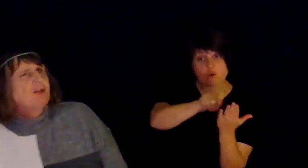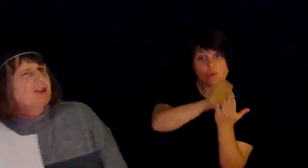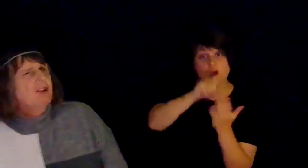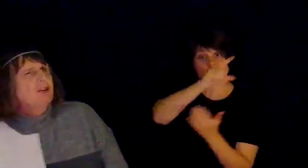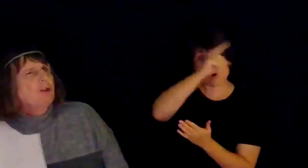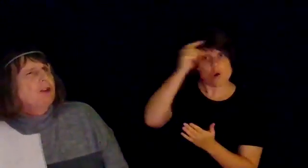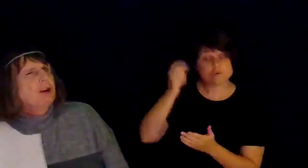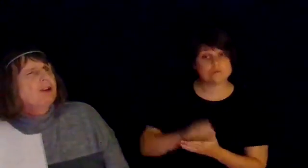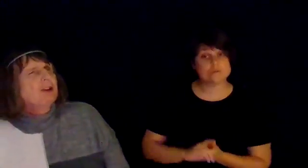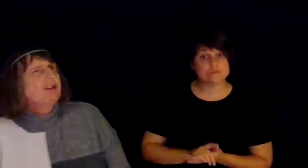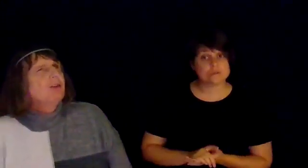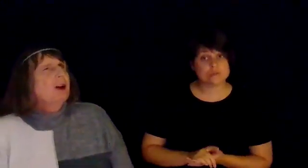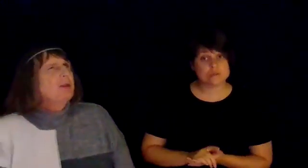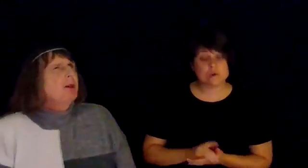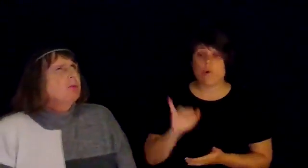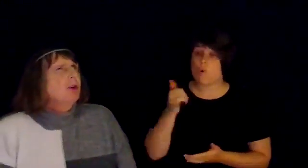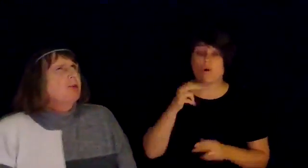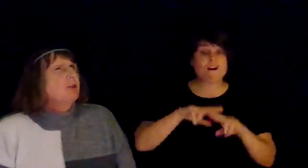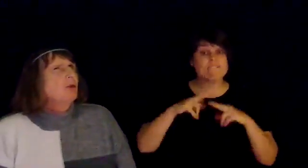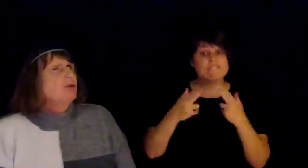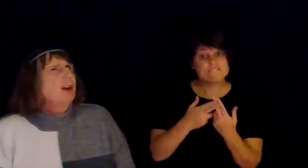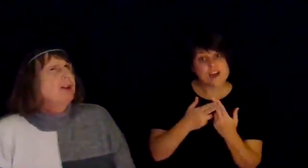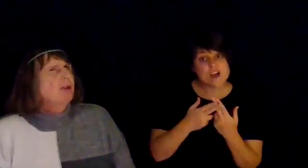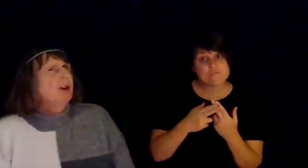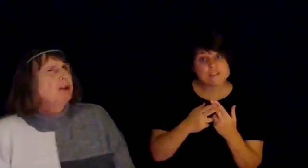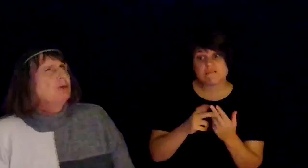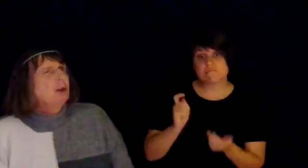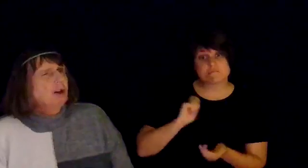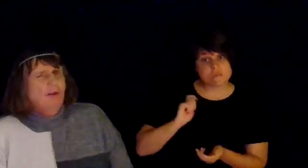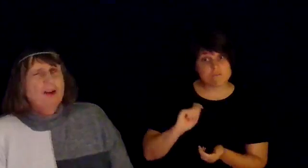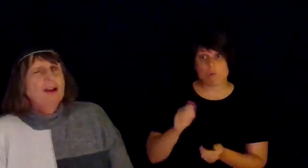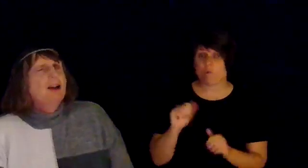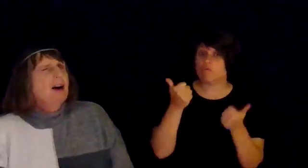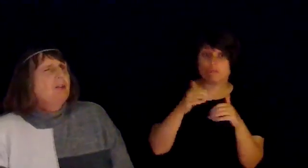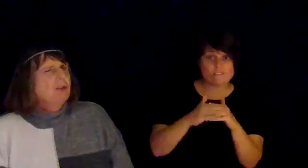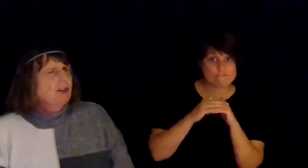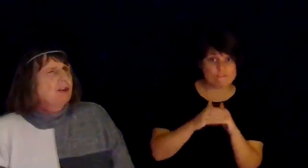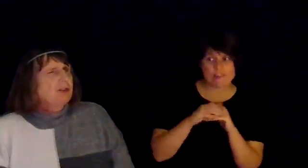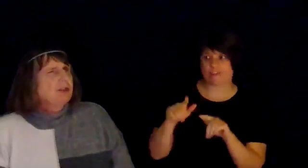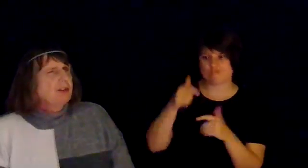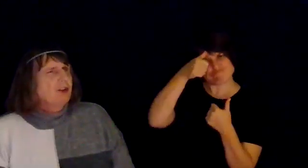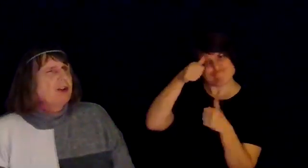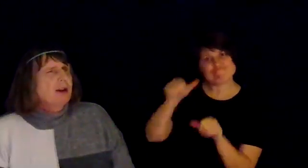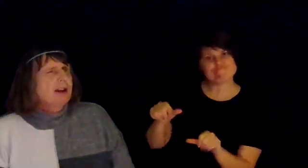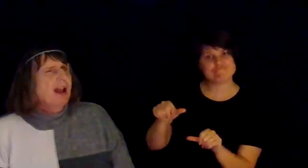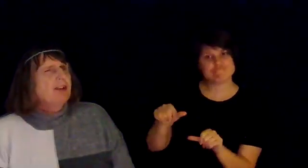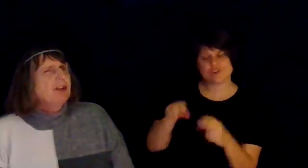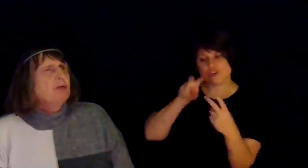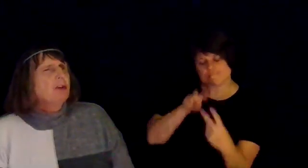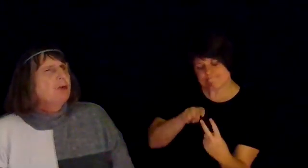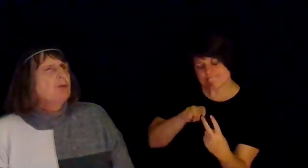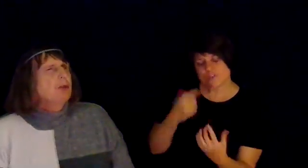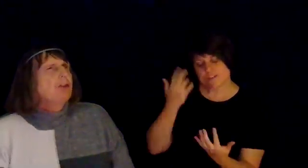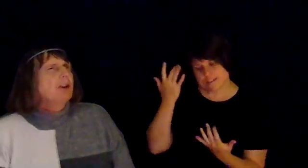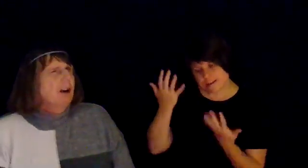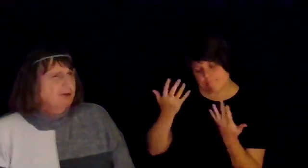it's with you and a family member or a good friend who knows you well. So think about, how do